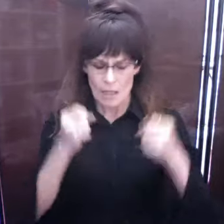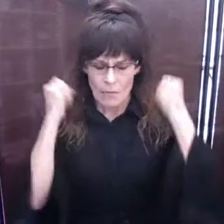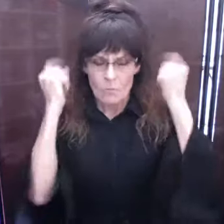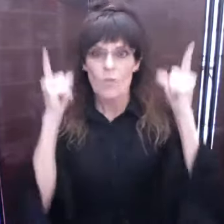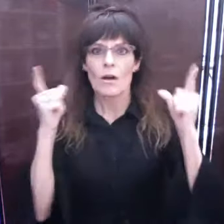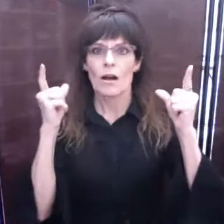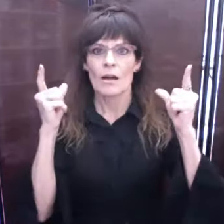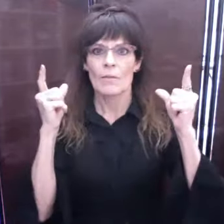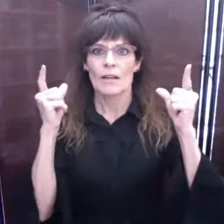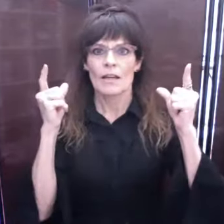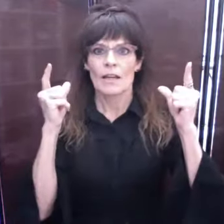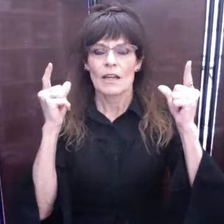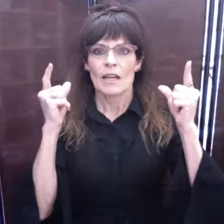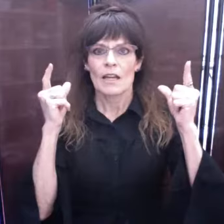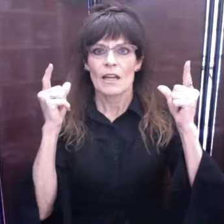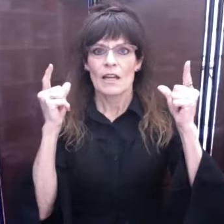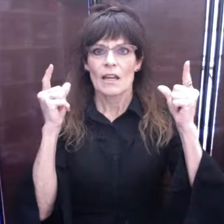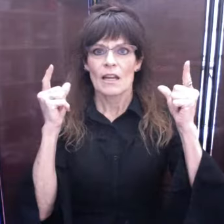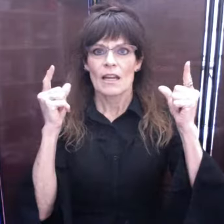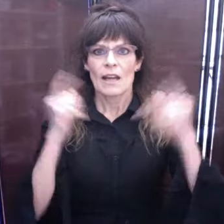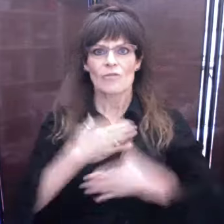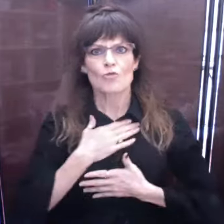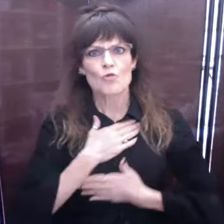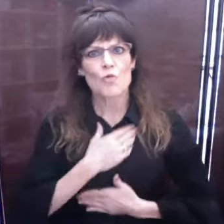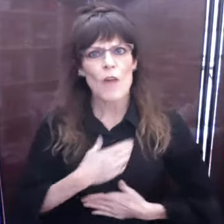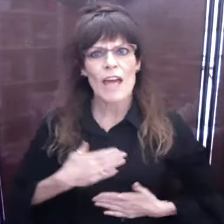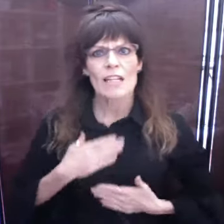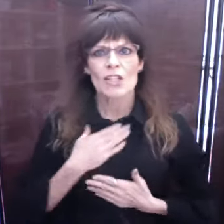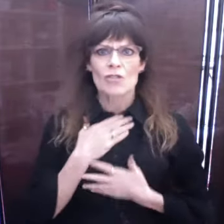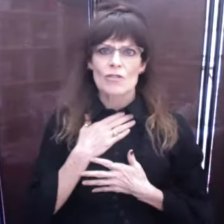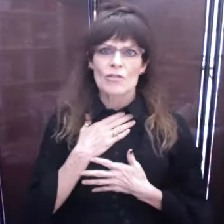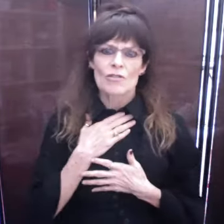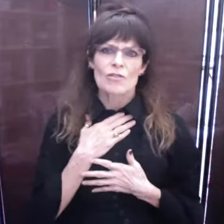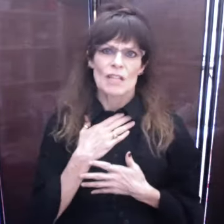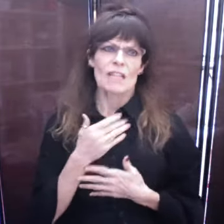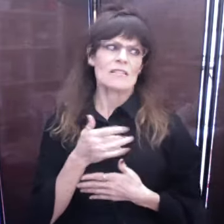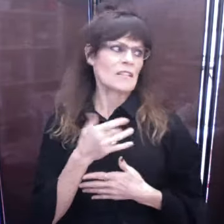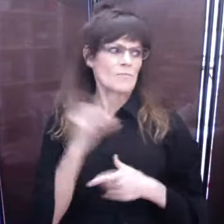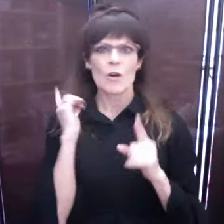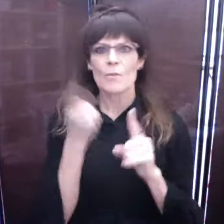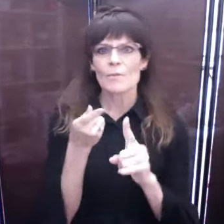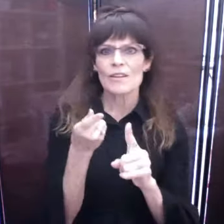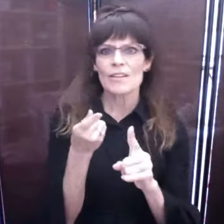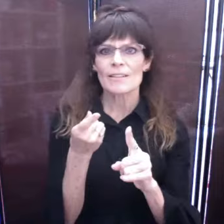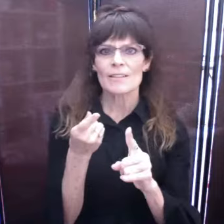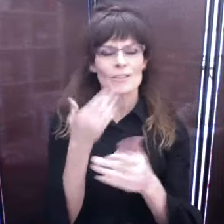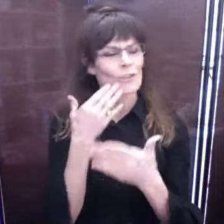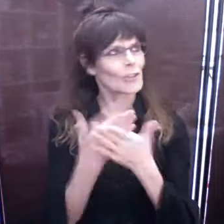deep sense of gratitude and purpose, and it's just good to be alive. What else can you say